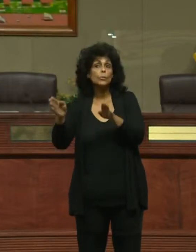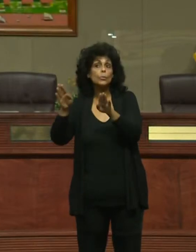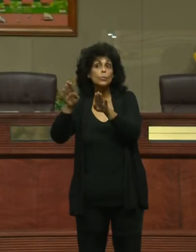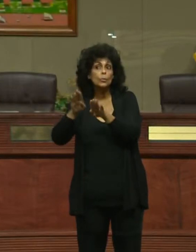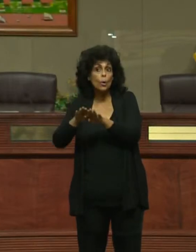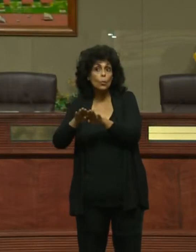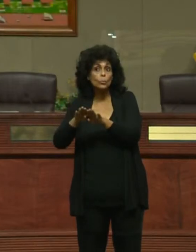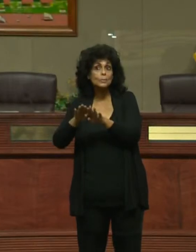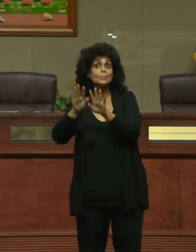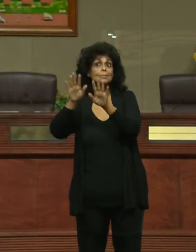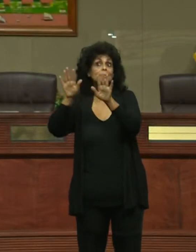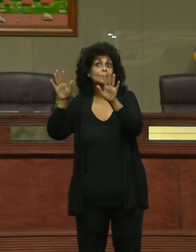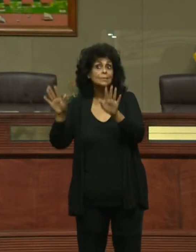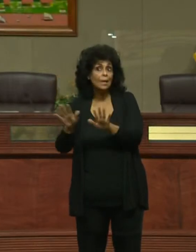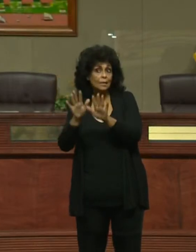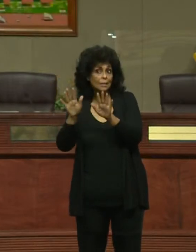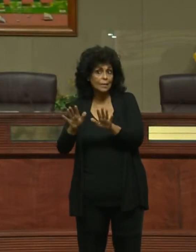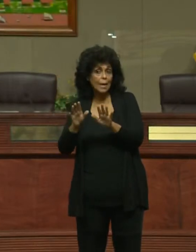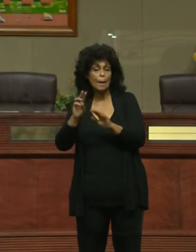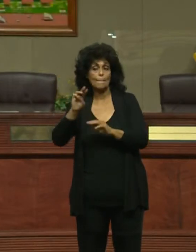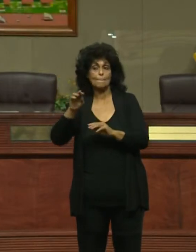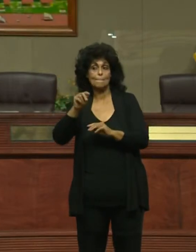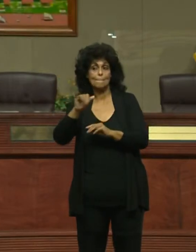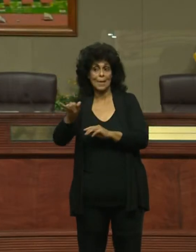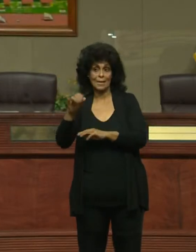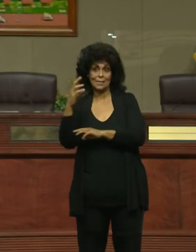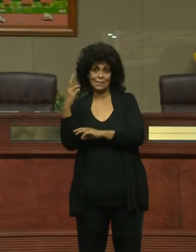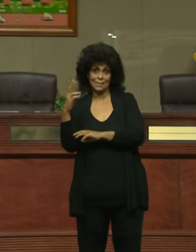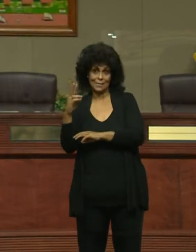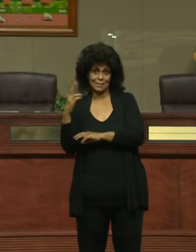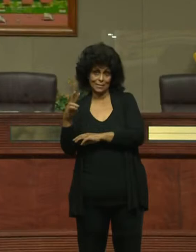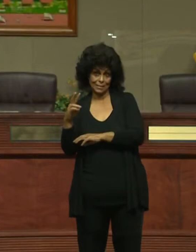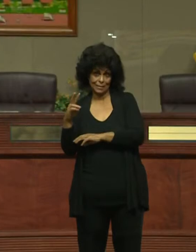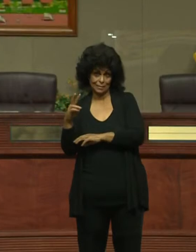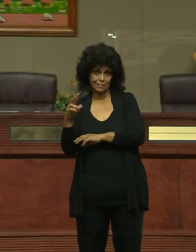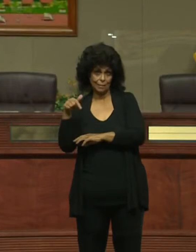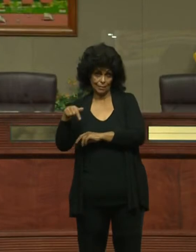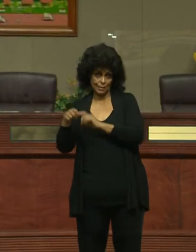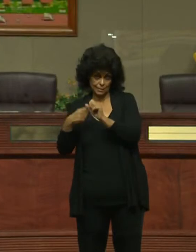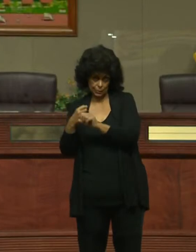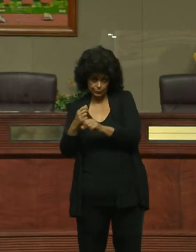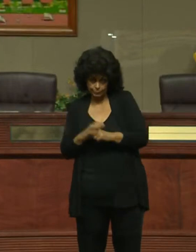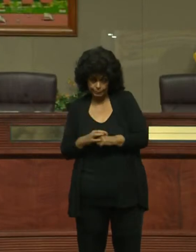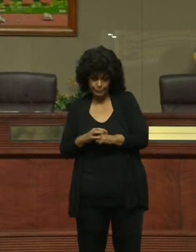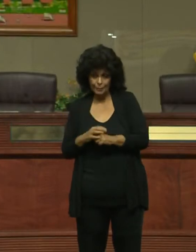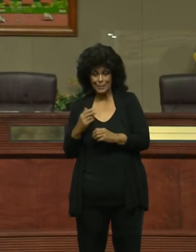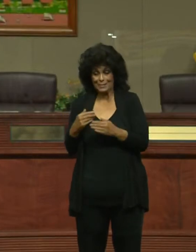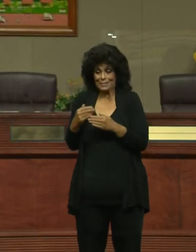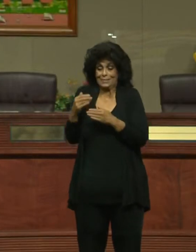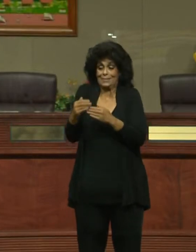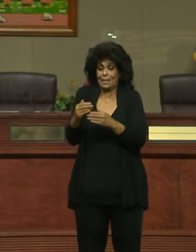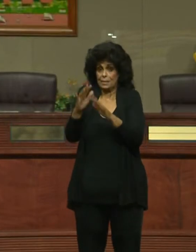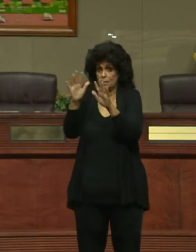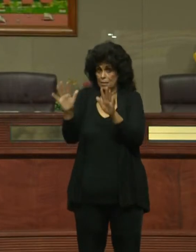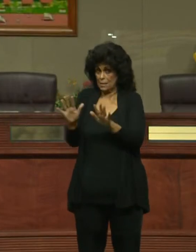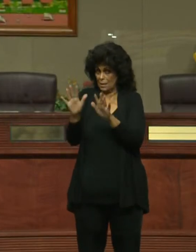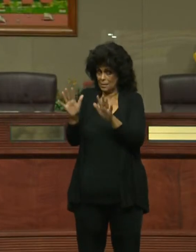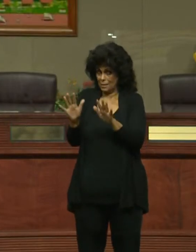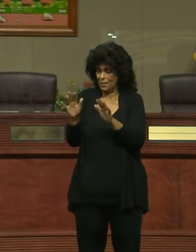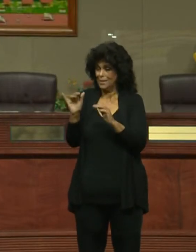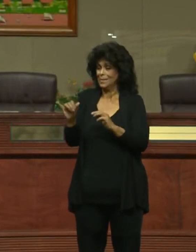Sunday, May the 16th, 2021. So this coming Sunday will be the